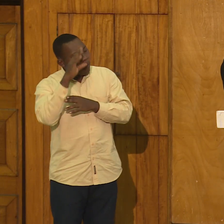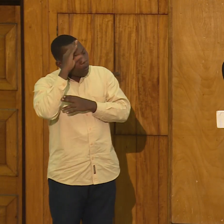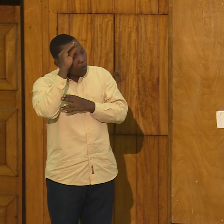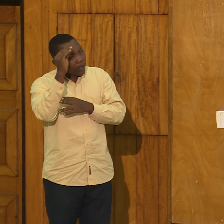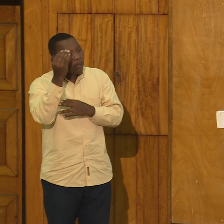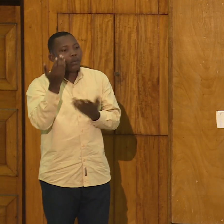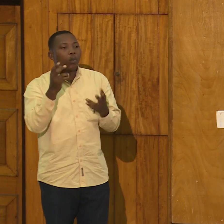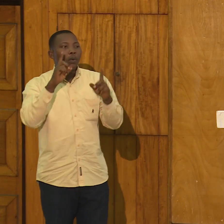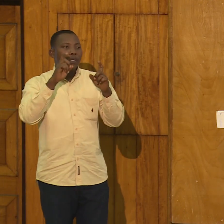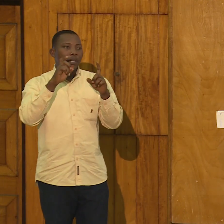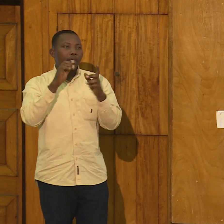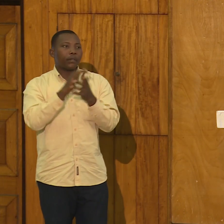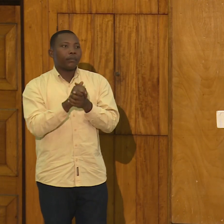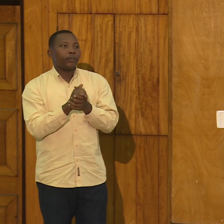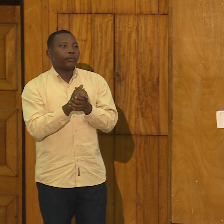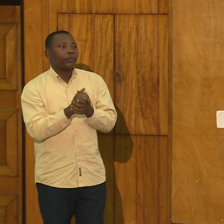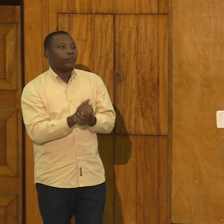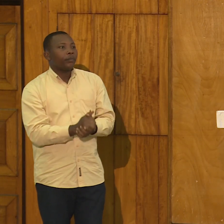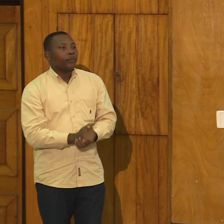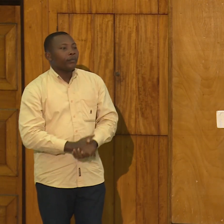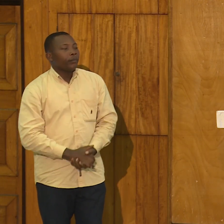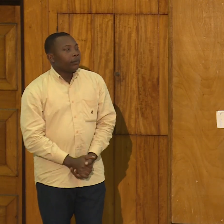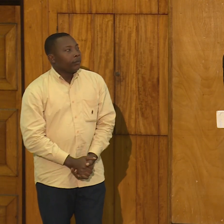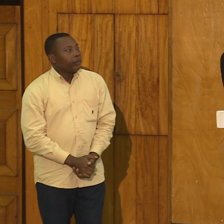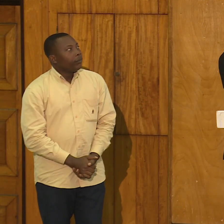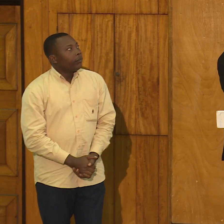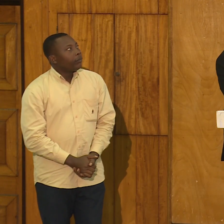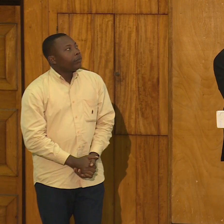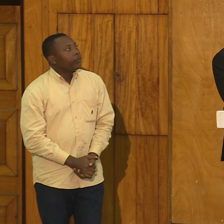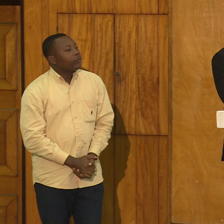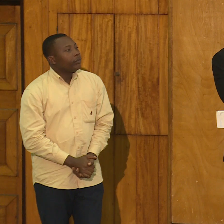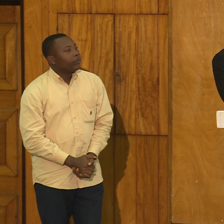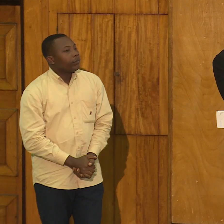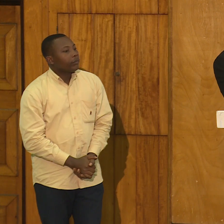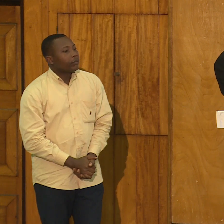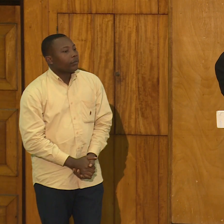and at exit also. If you can move.